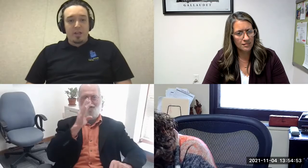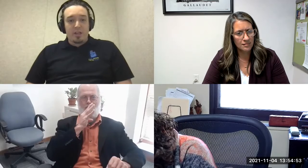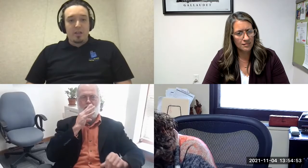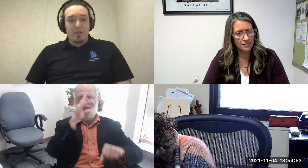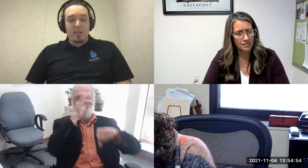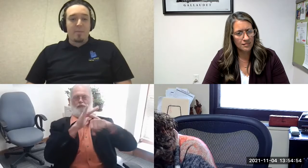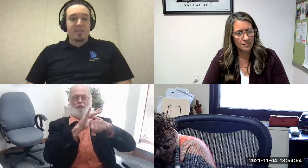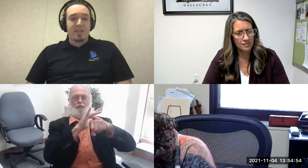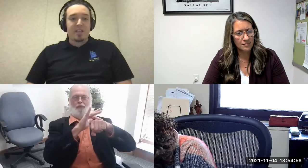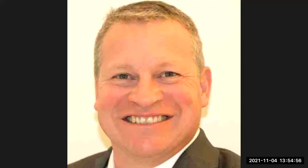reading, then that means